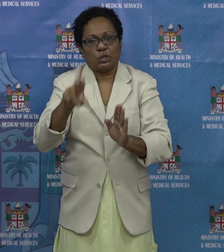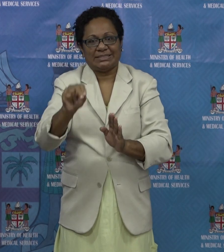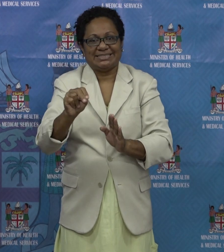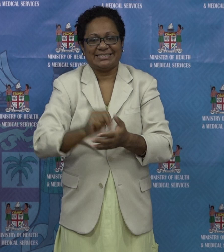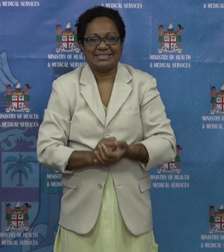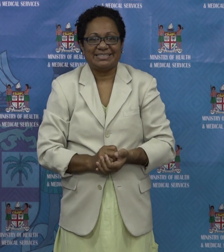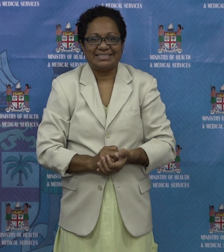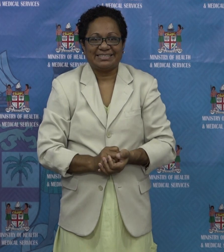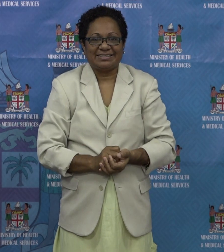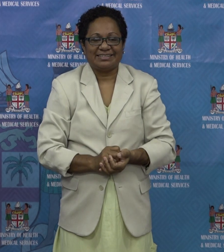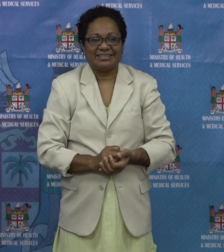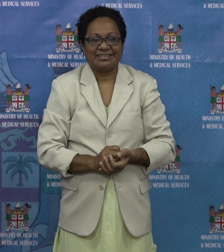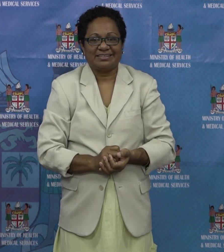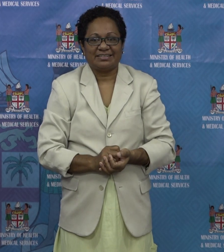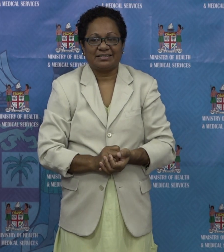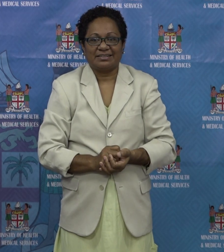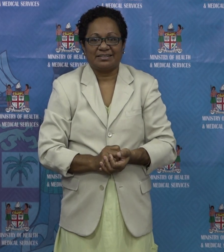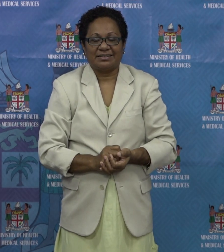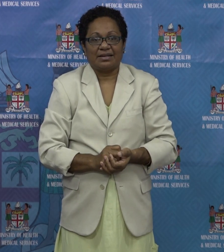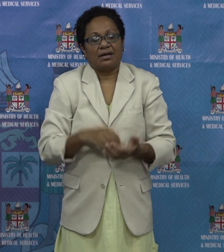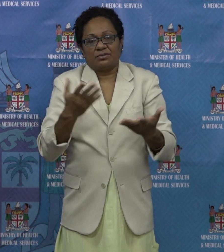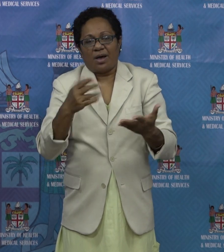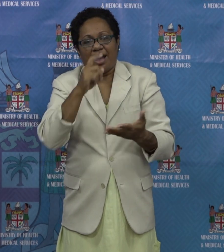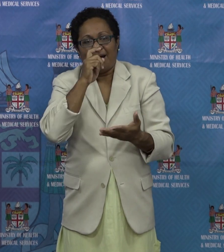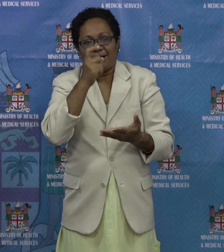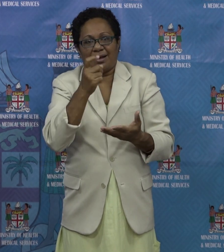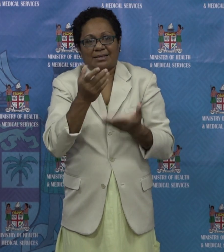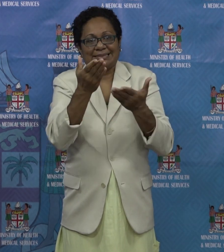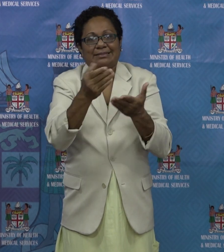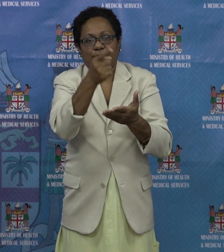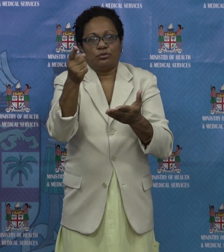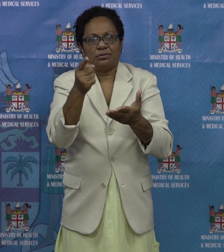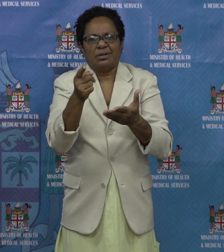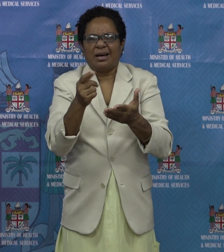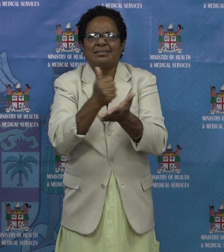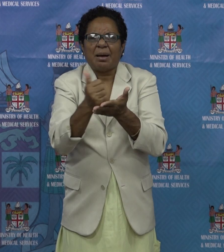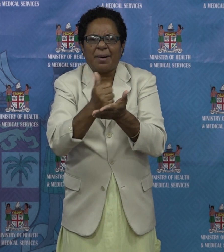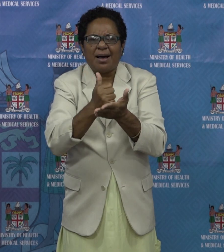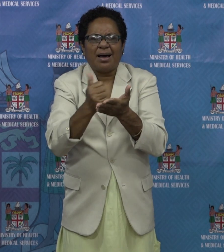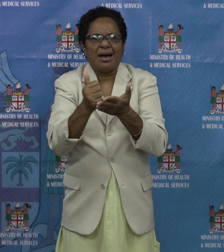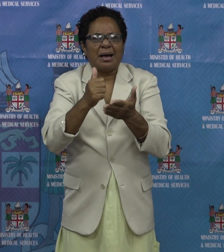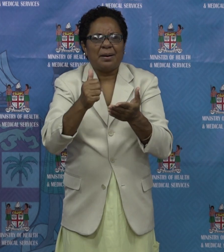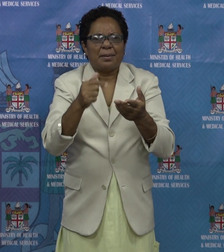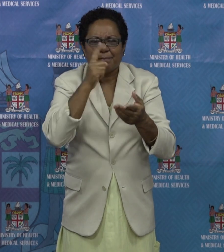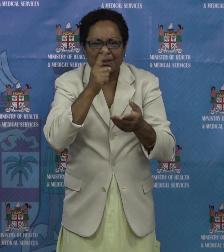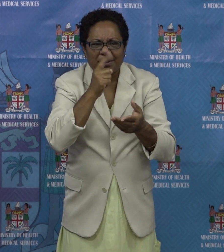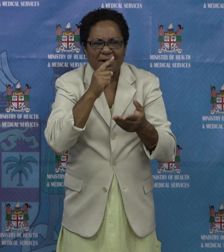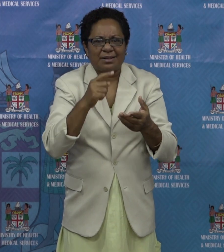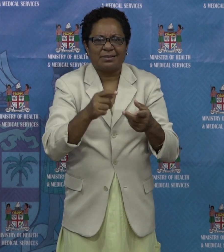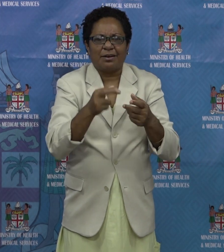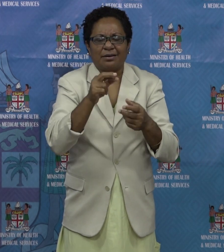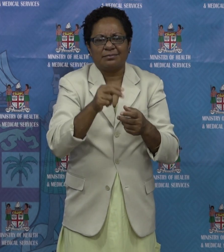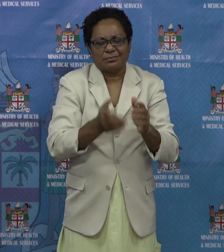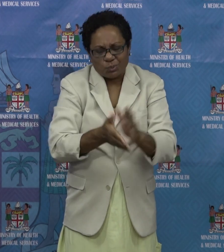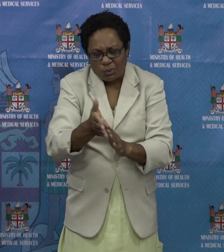I guess what I'm saying is that I can't give you the exact numbers, but I do know that the size of our lockdown is appropriate for the distribution of the